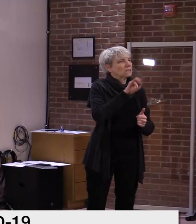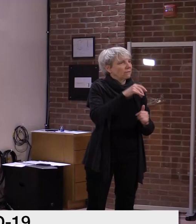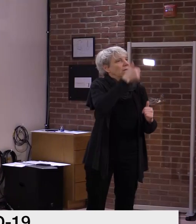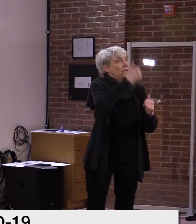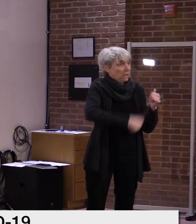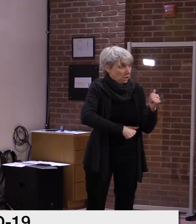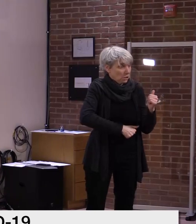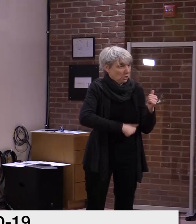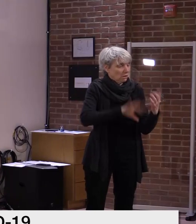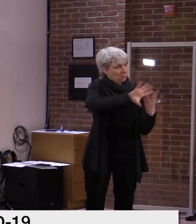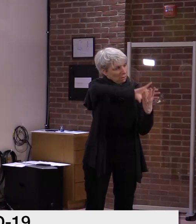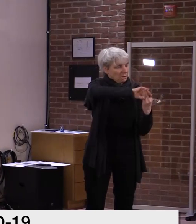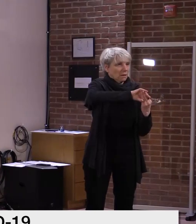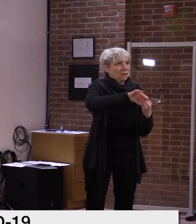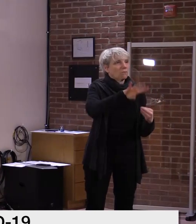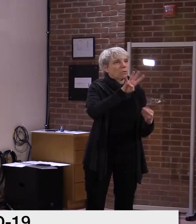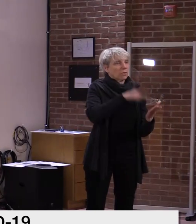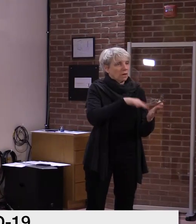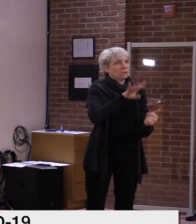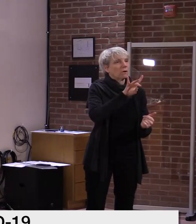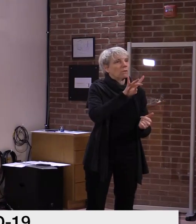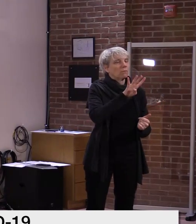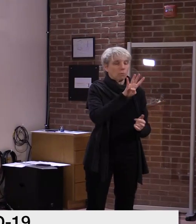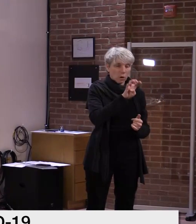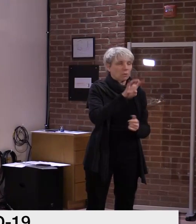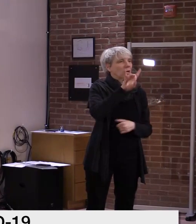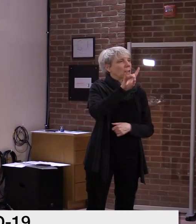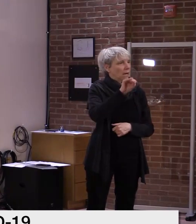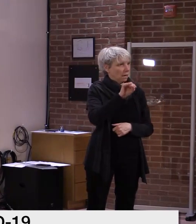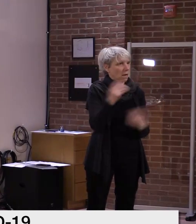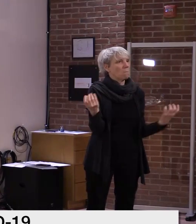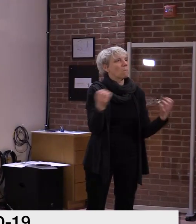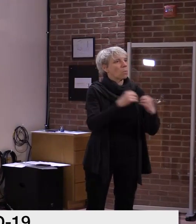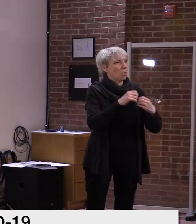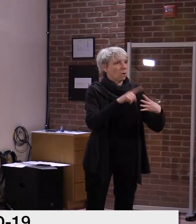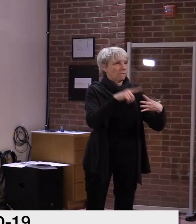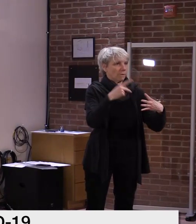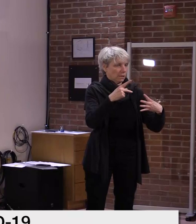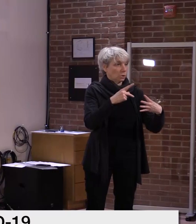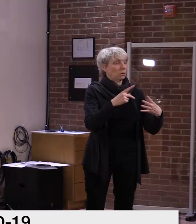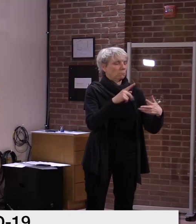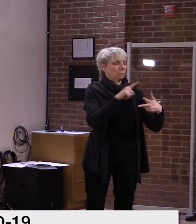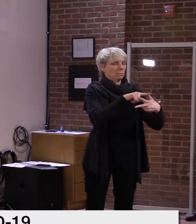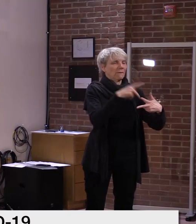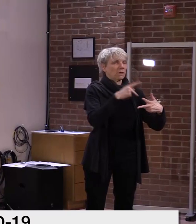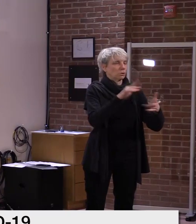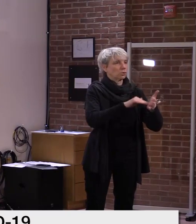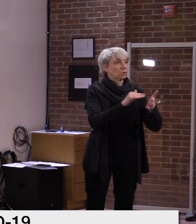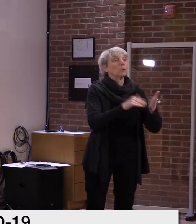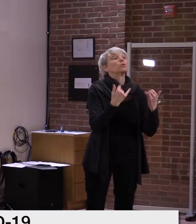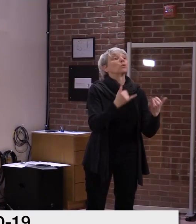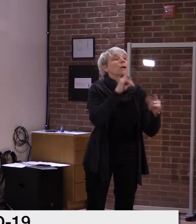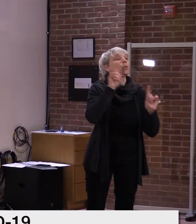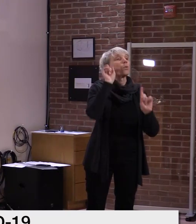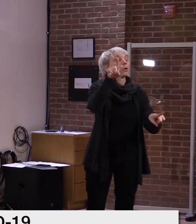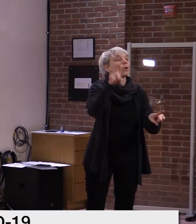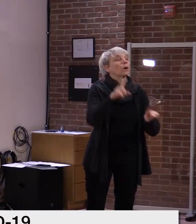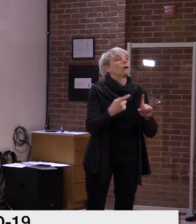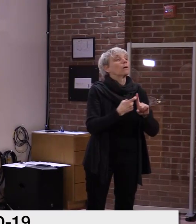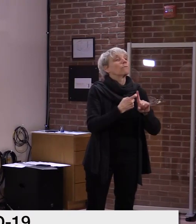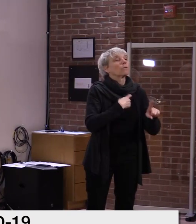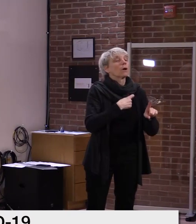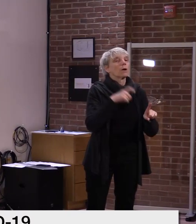of 4,480 extra Pfizer today. That's, as you mentioned, that's through the